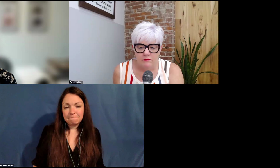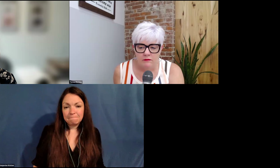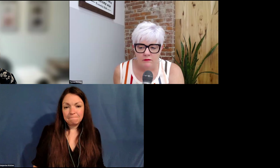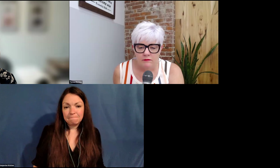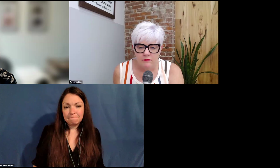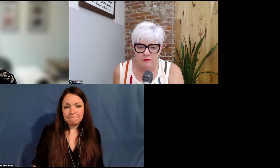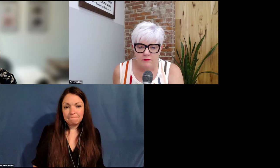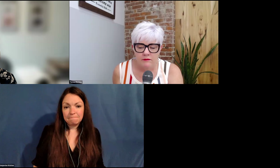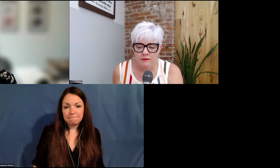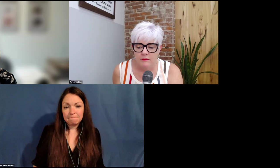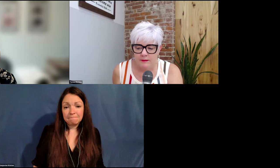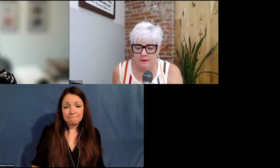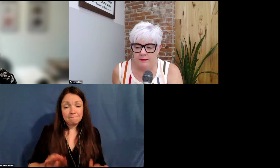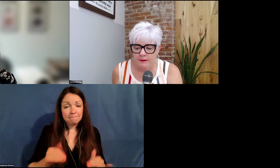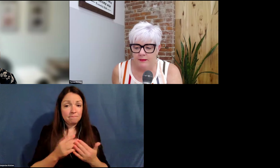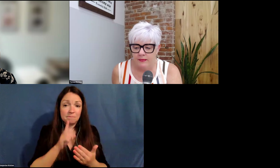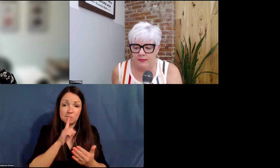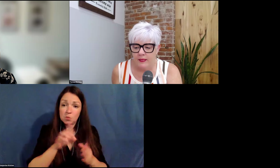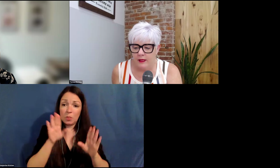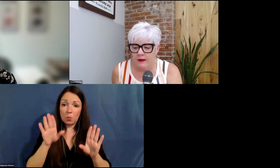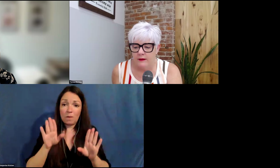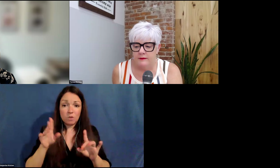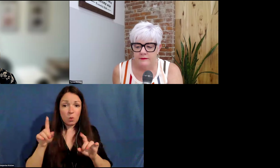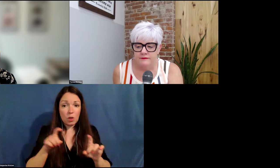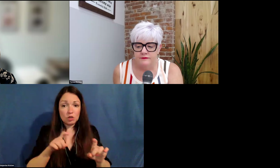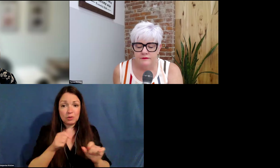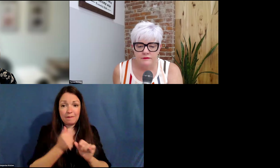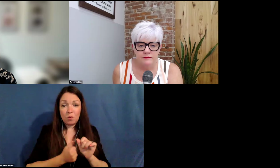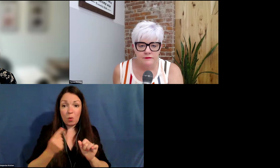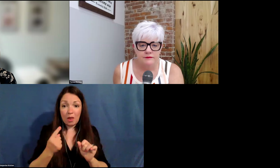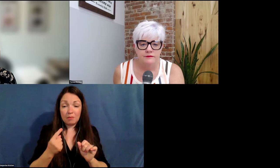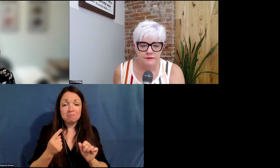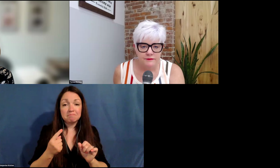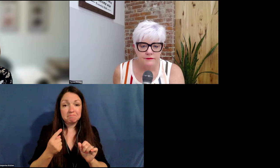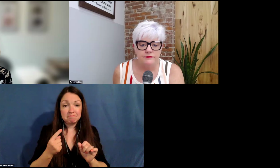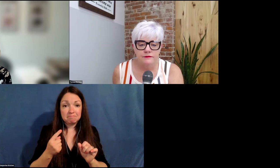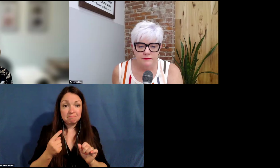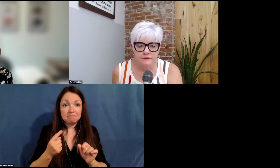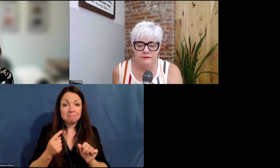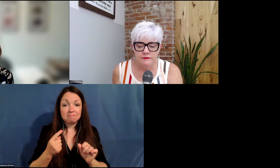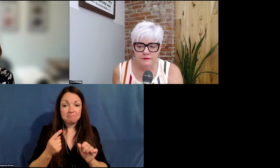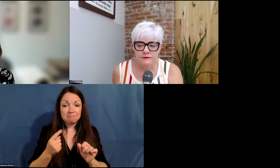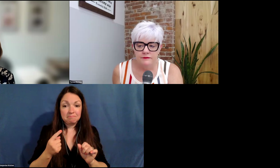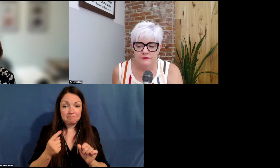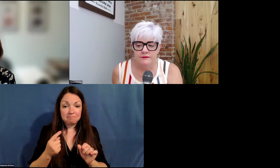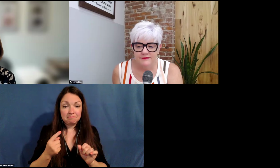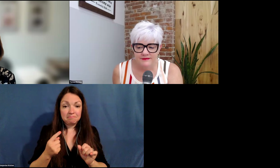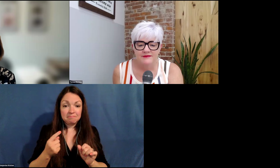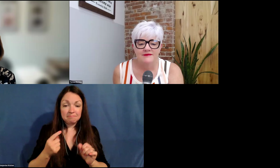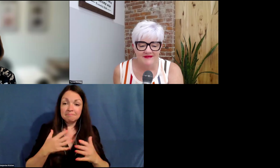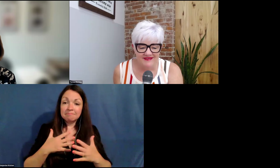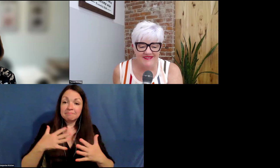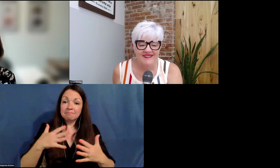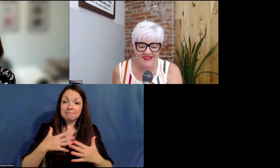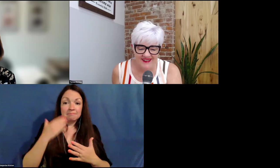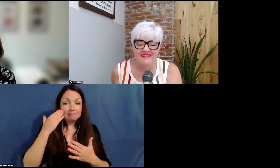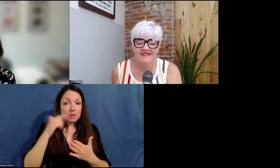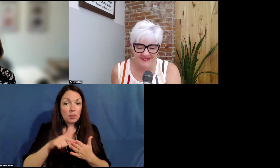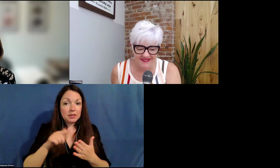These are all really wonderful questions, everyone. I want to just encourage you to, take a deep breath as well. These are